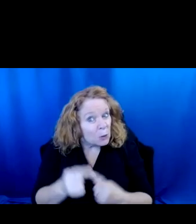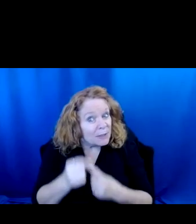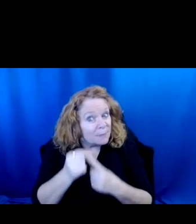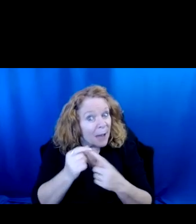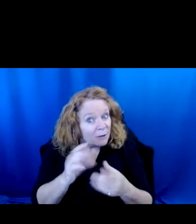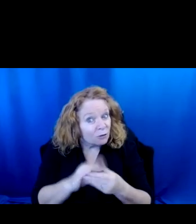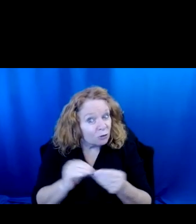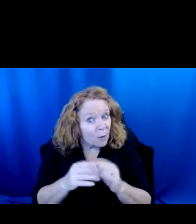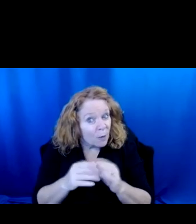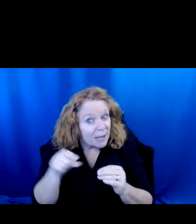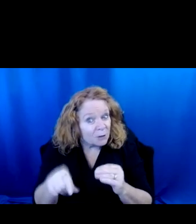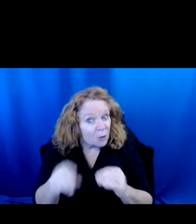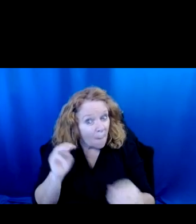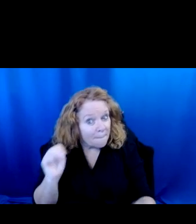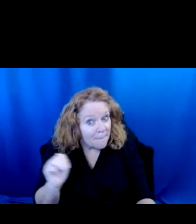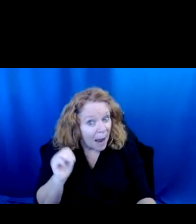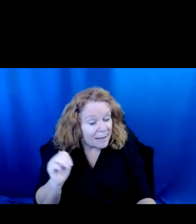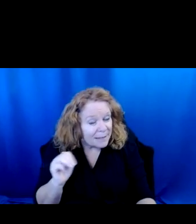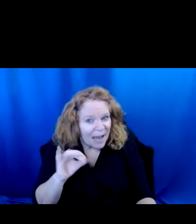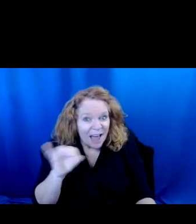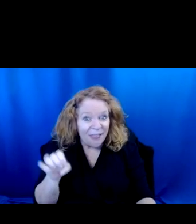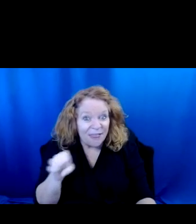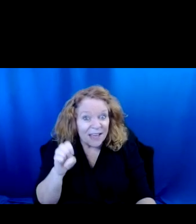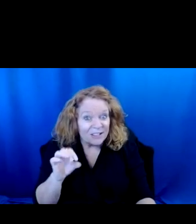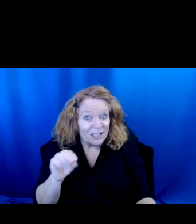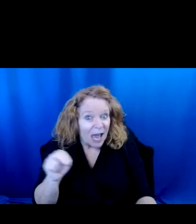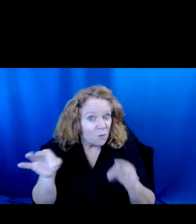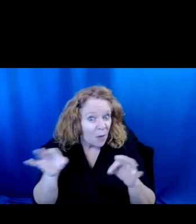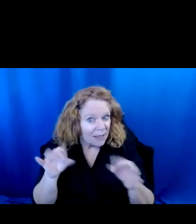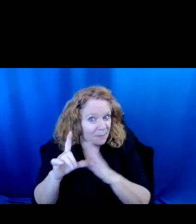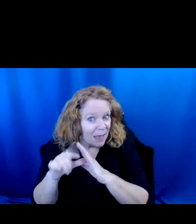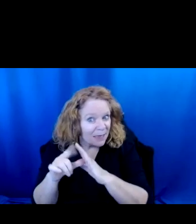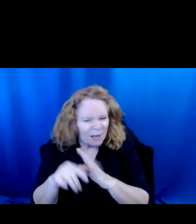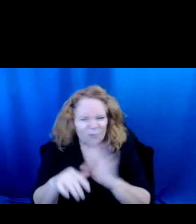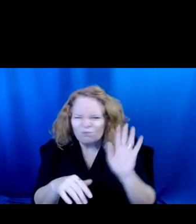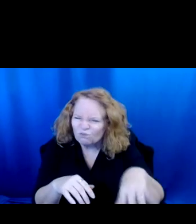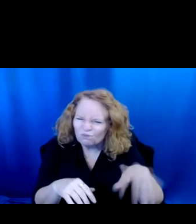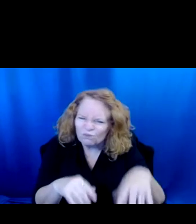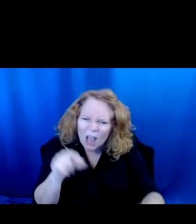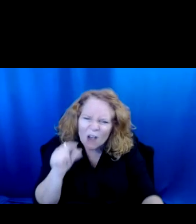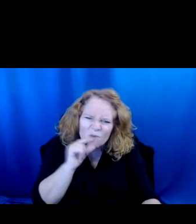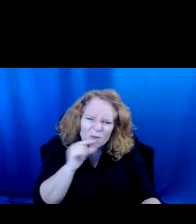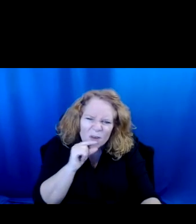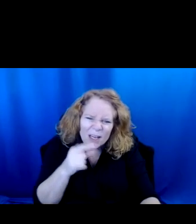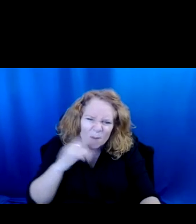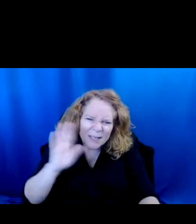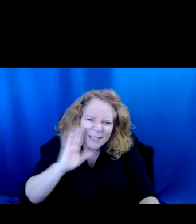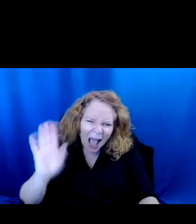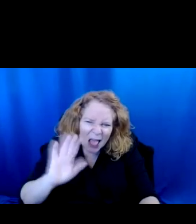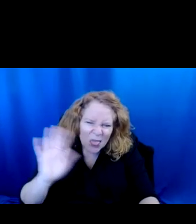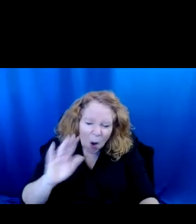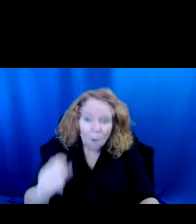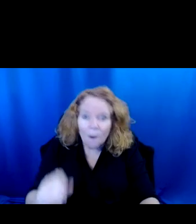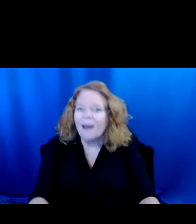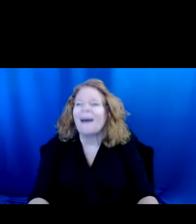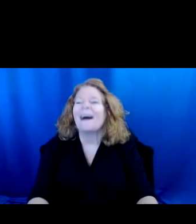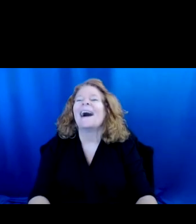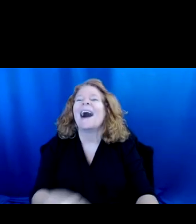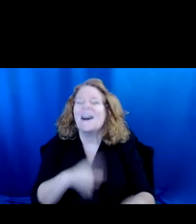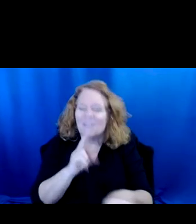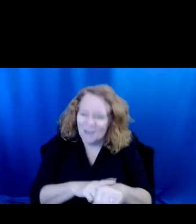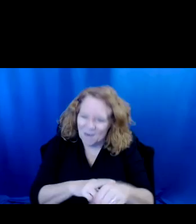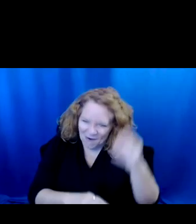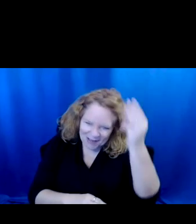on Monday that Jen's going to tell everybody about at the end. Ah, Gwynny Gwyn Gwyn, can we say hello to everybody? Of course we can say